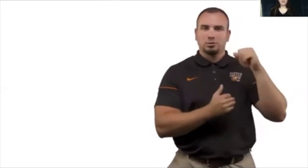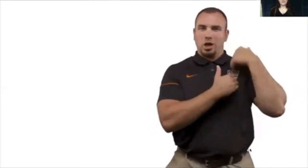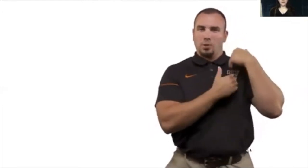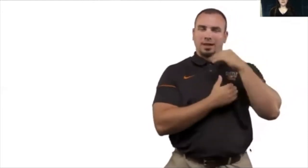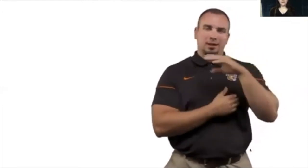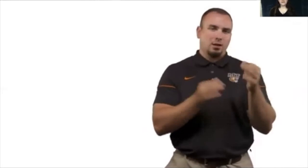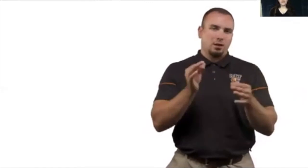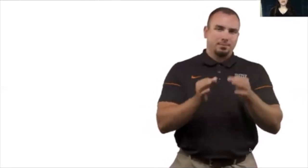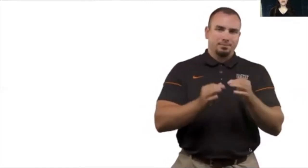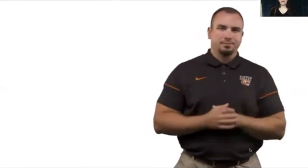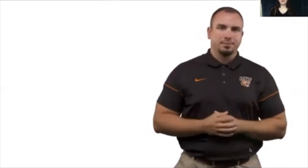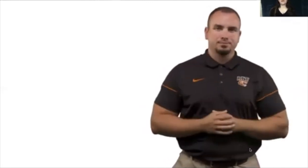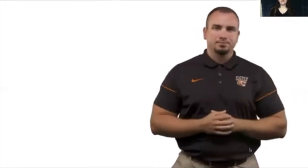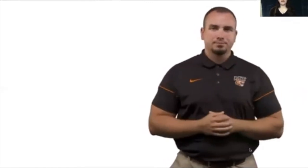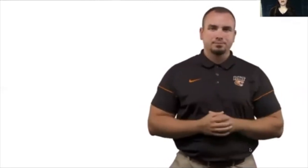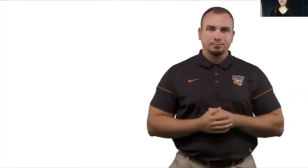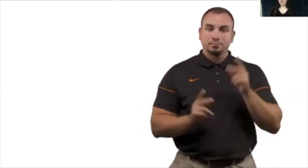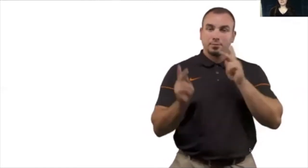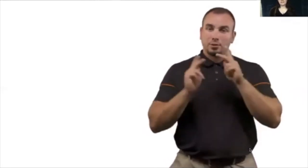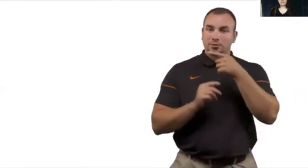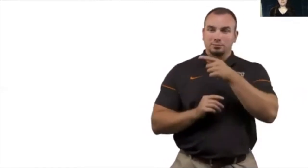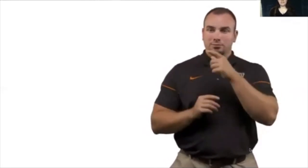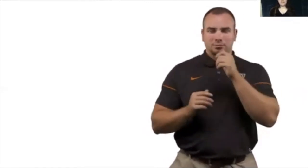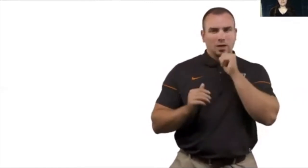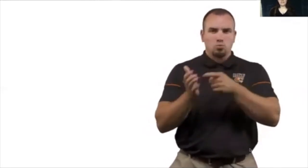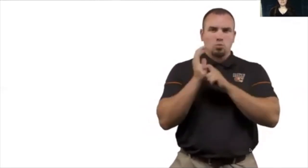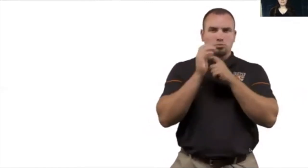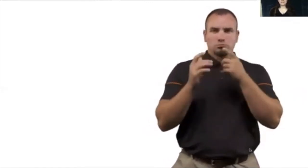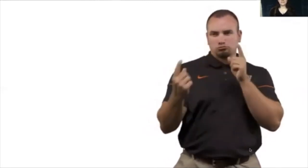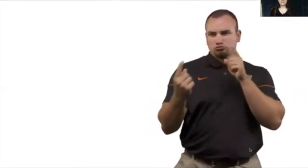Student Affairs, Accountability, and Conduct.